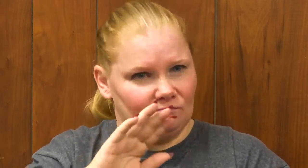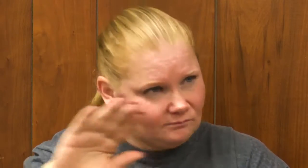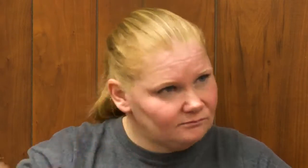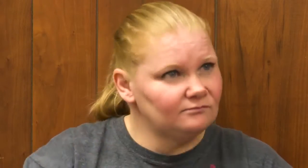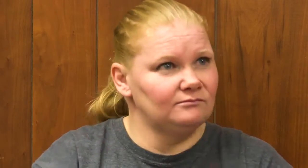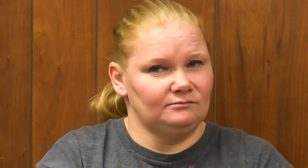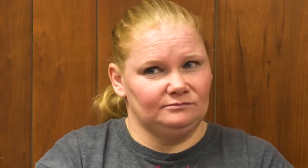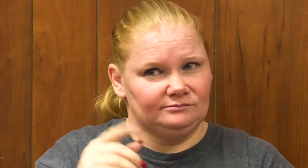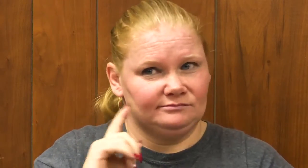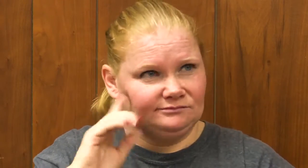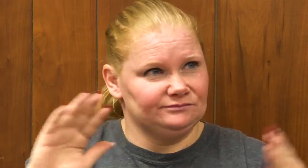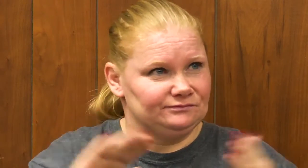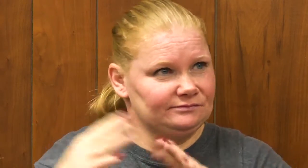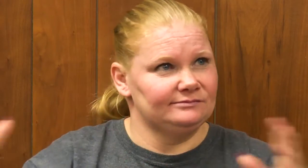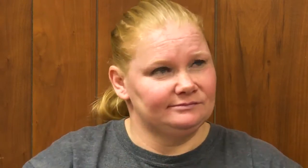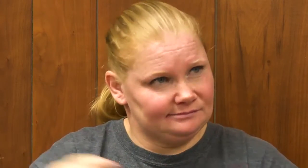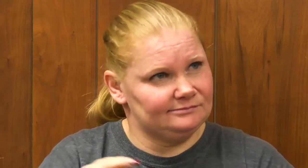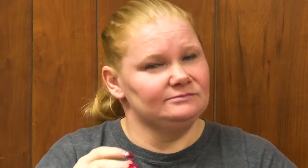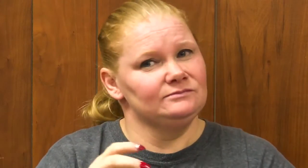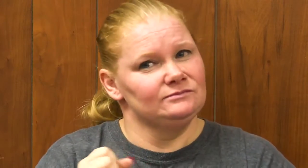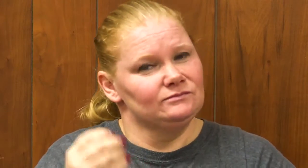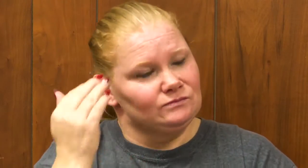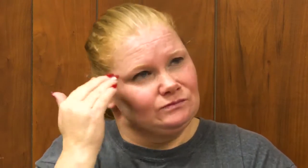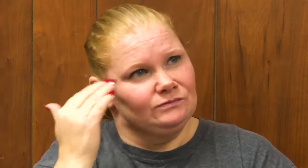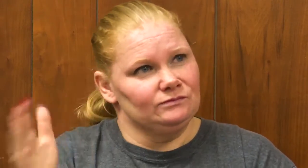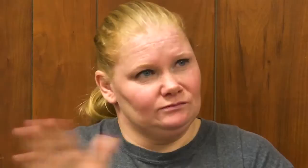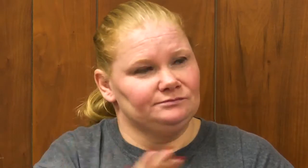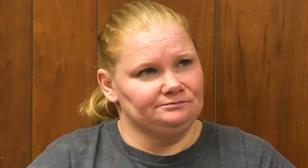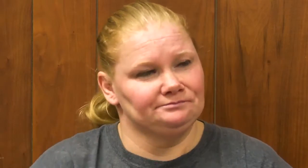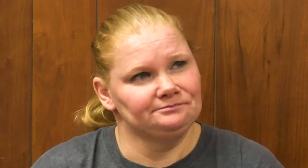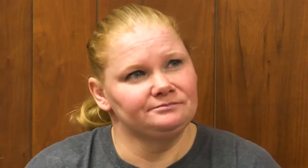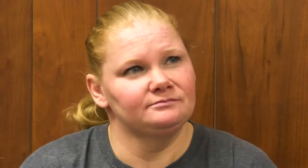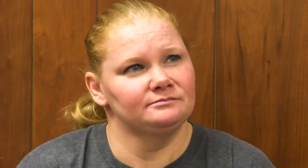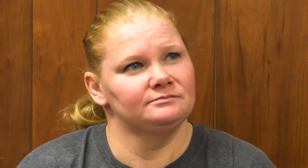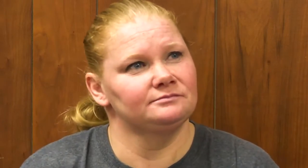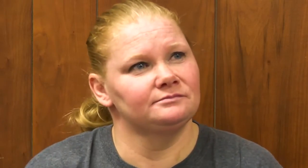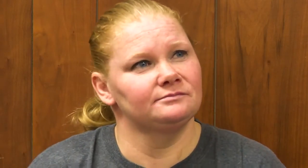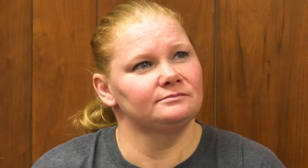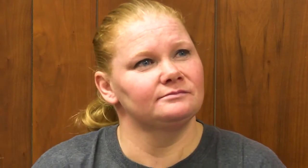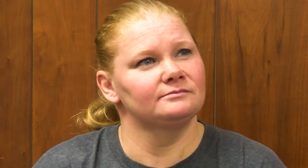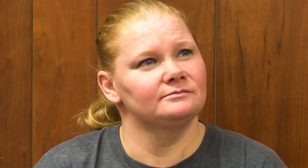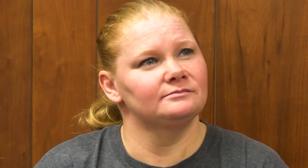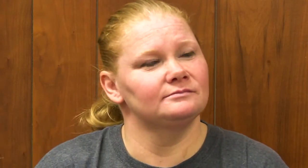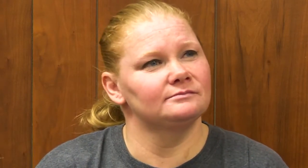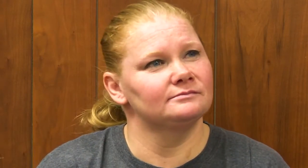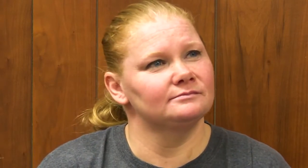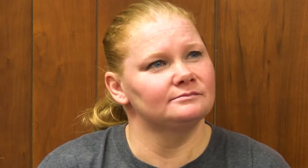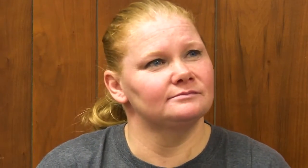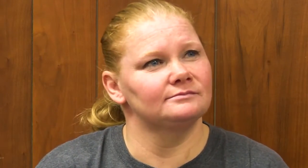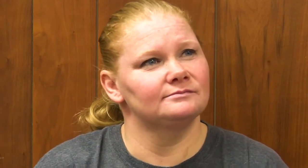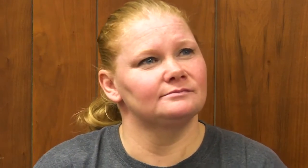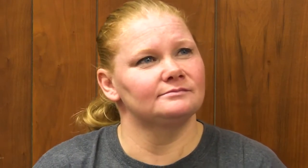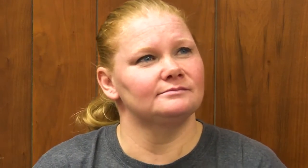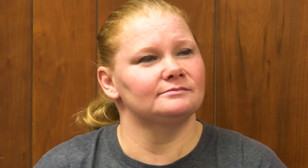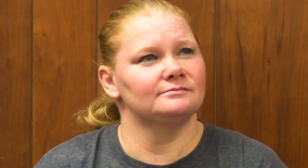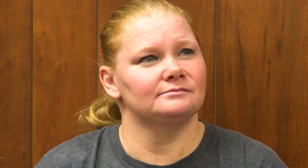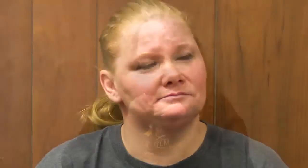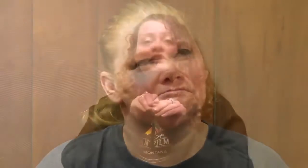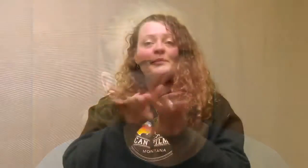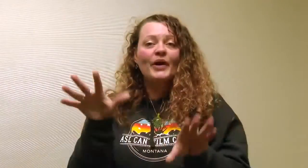So it's important for the deaf community to come together and for the greater community to know that we're here. We